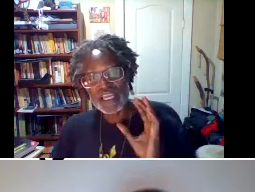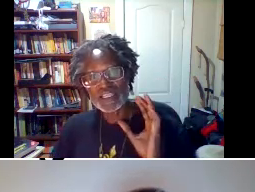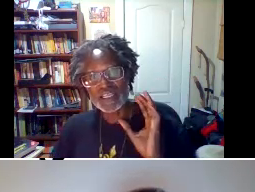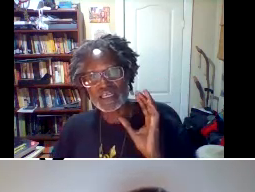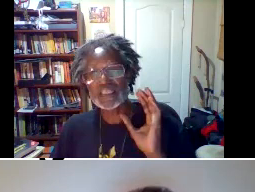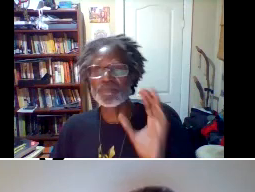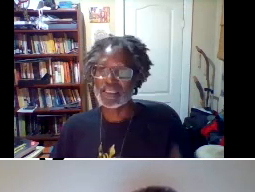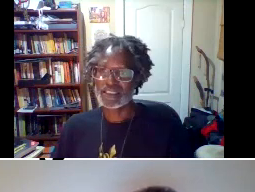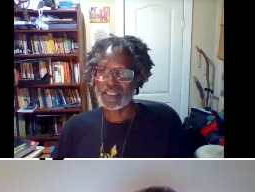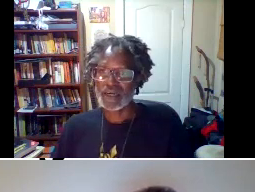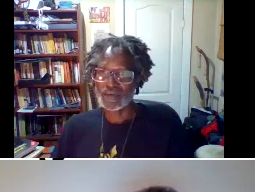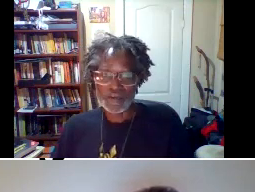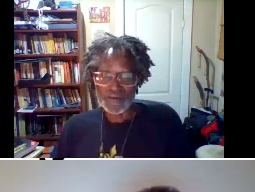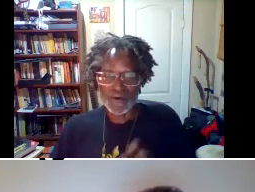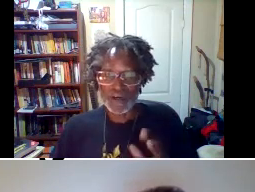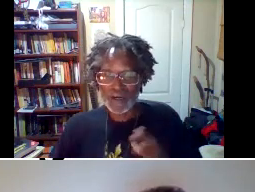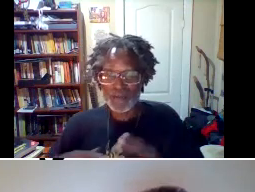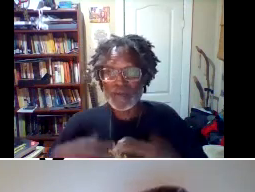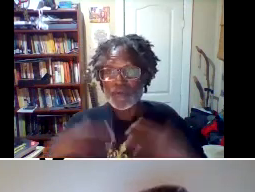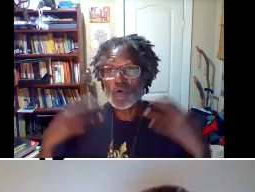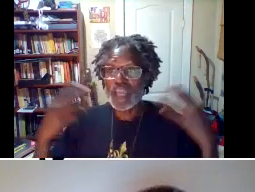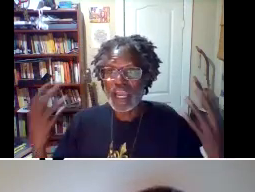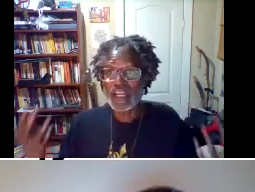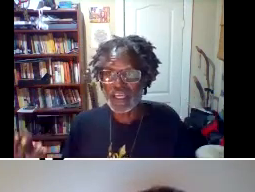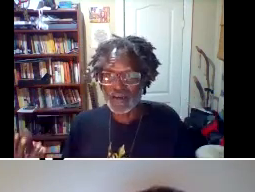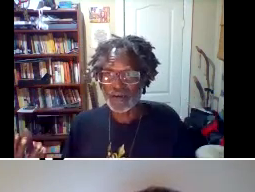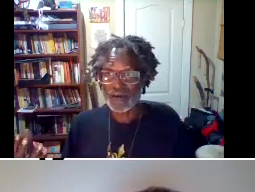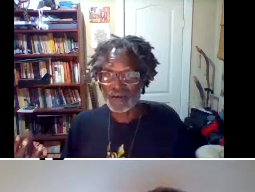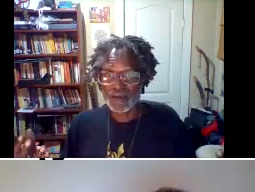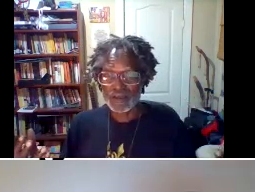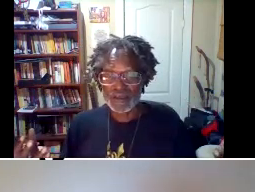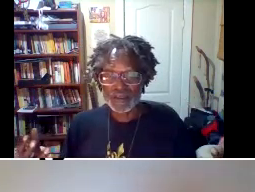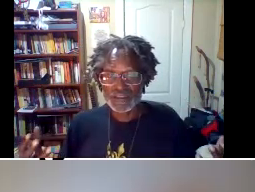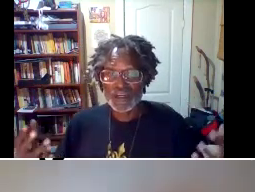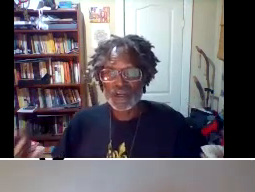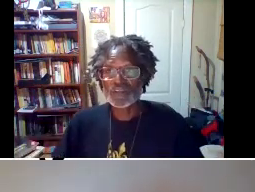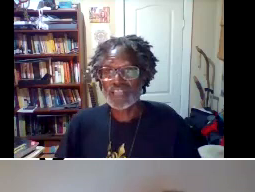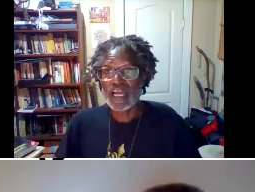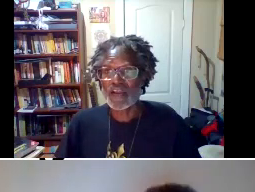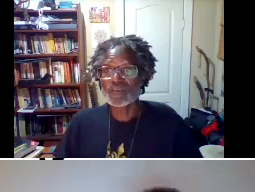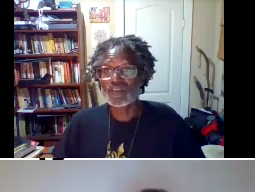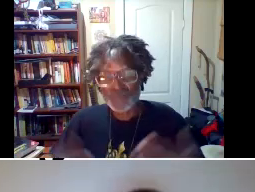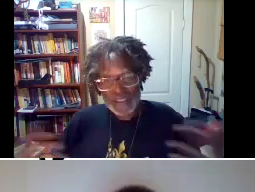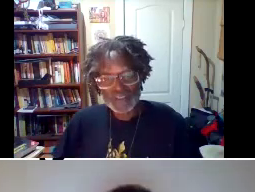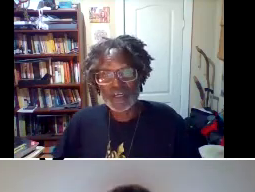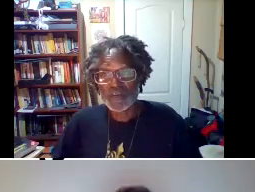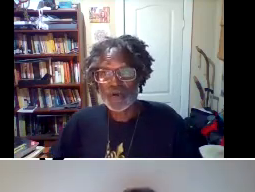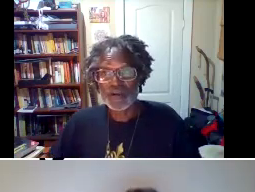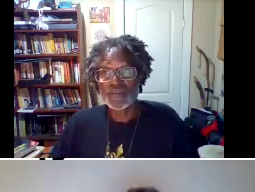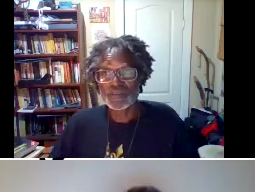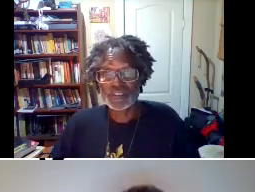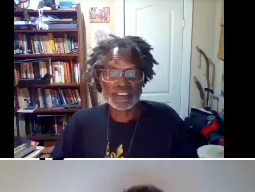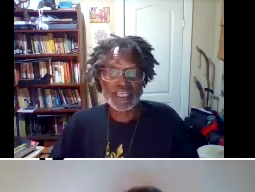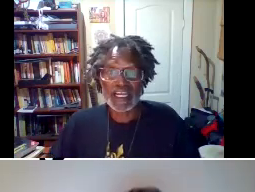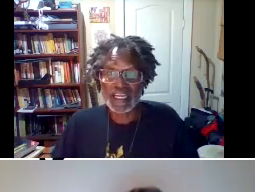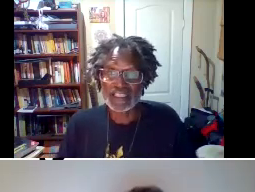we're getting a good message out for people who can hear to learn sign language to speak to the other part